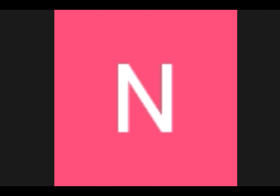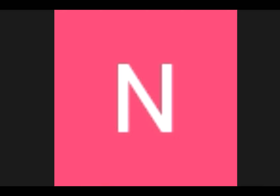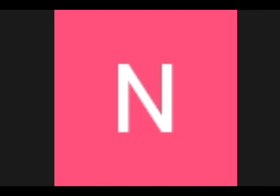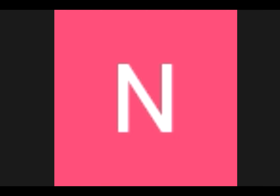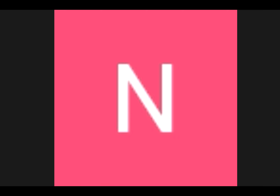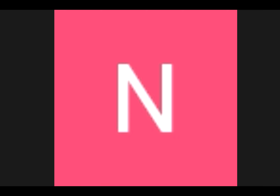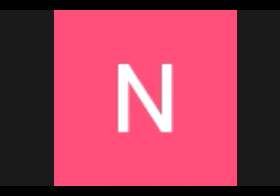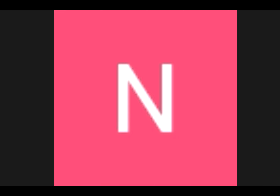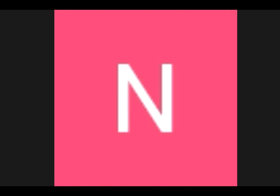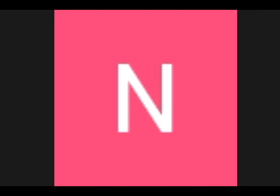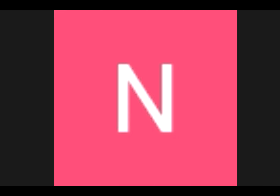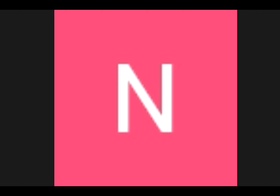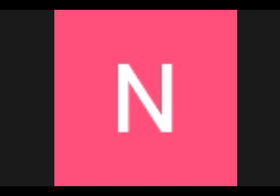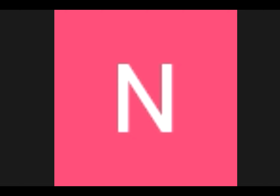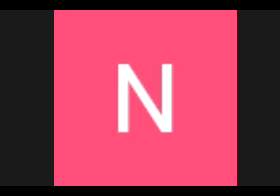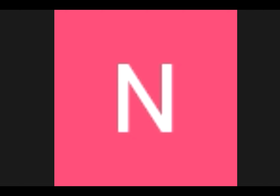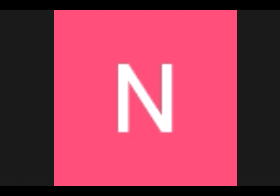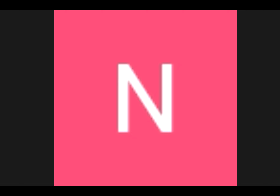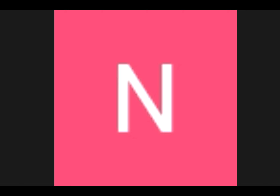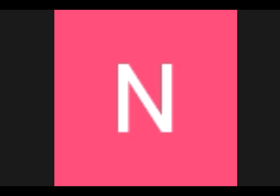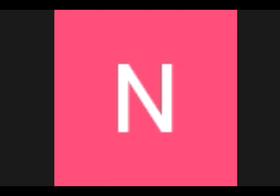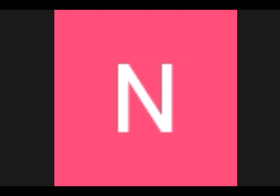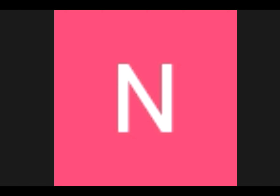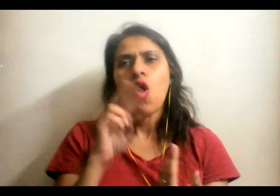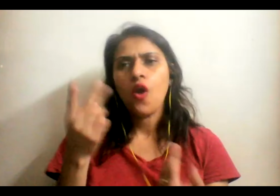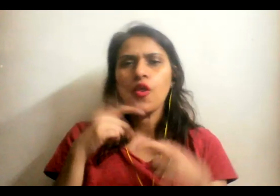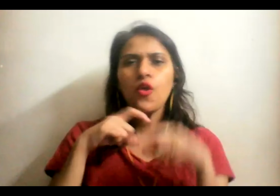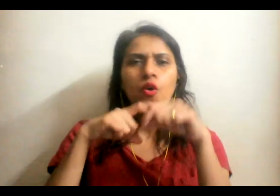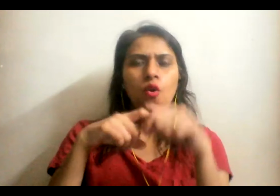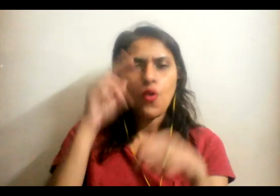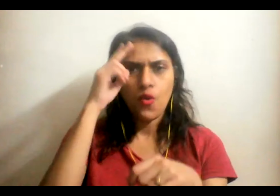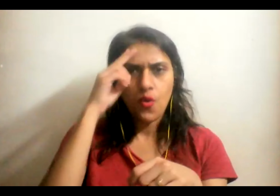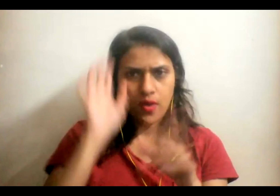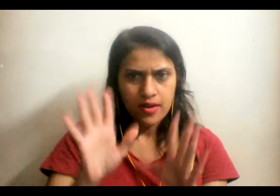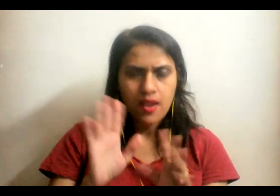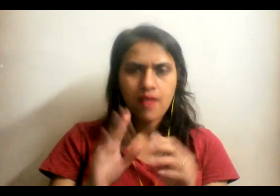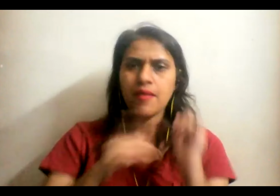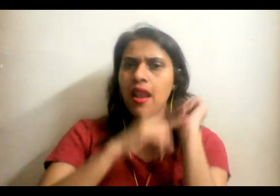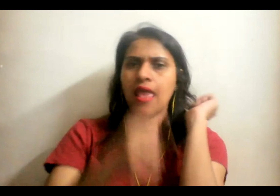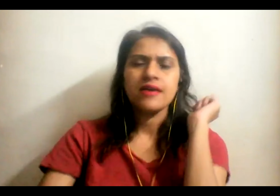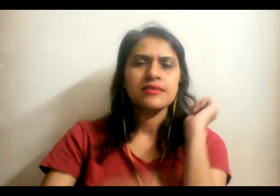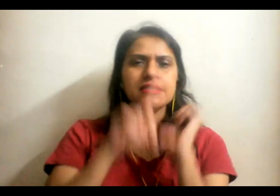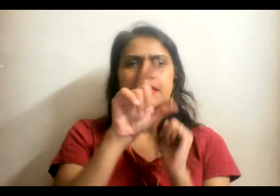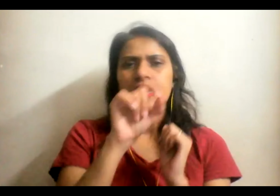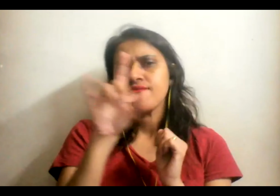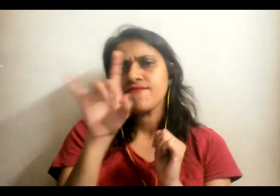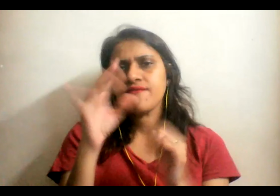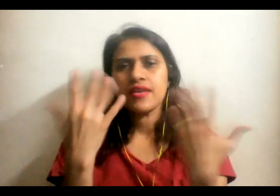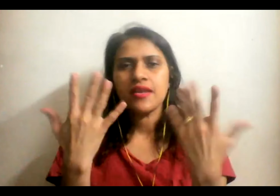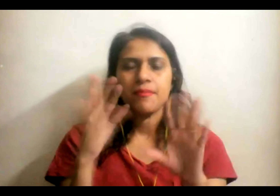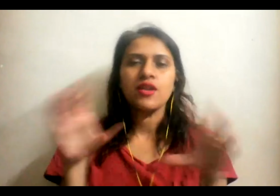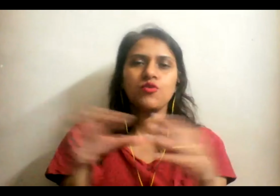ideas that you came up with, or if you have any questions. These are the last 10-15 minutes that we'll engage in here. So